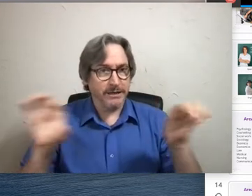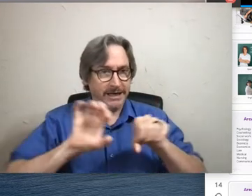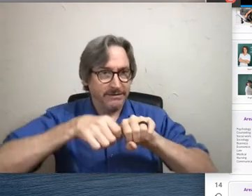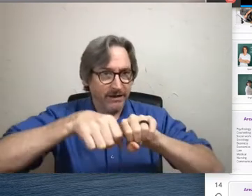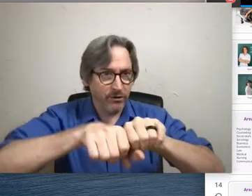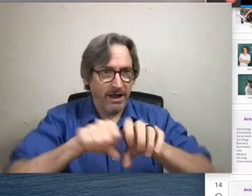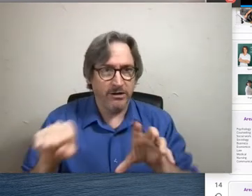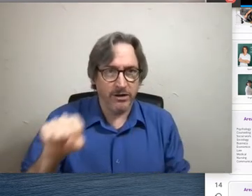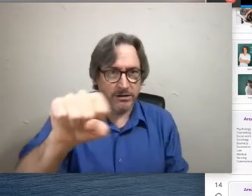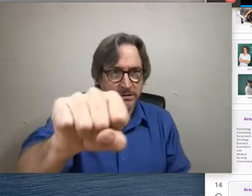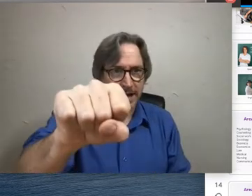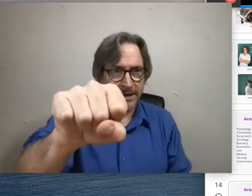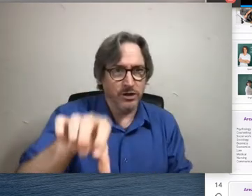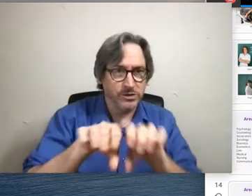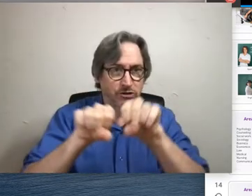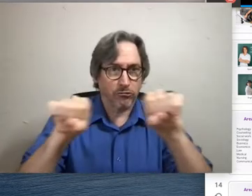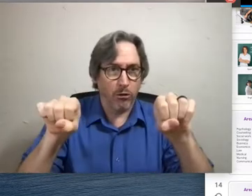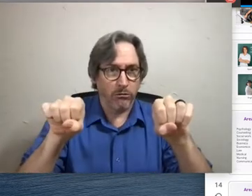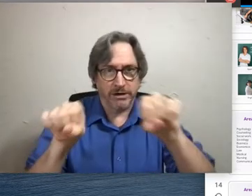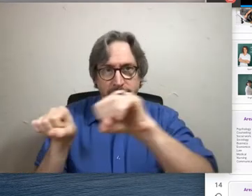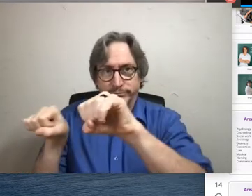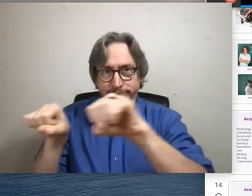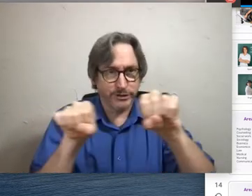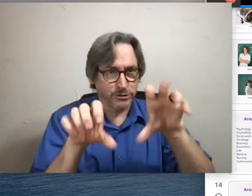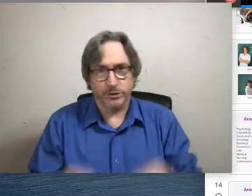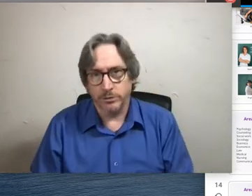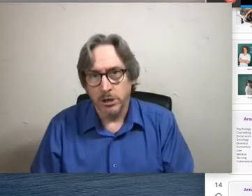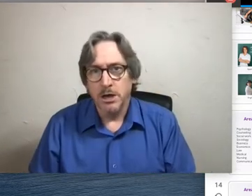Degree, like they've handed you a scroll, right?